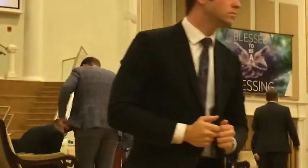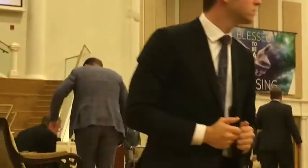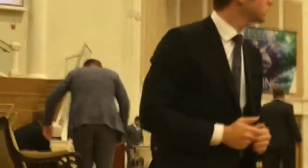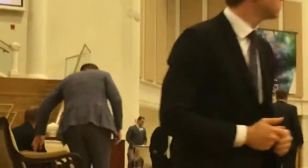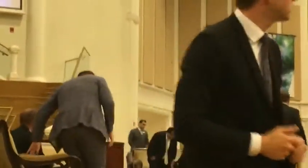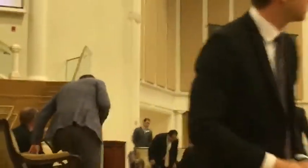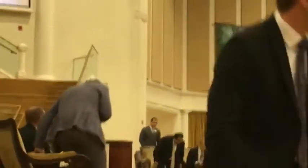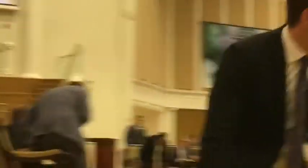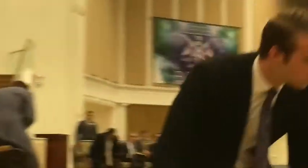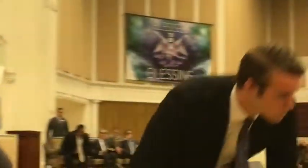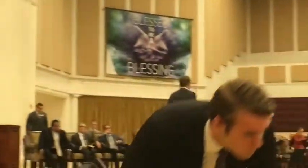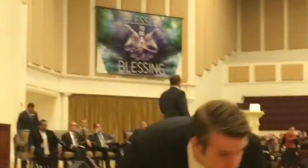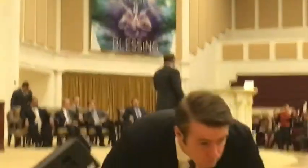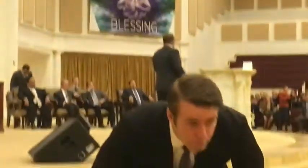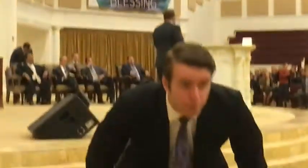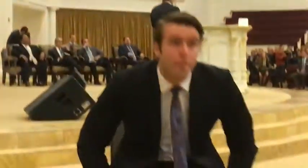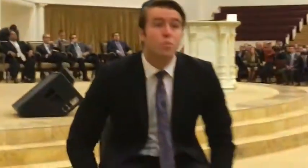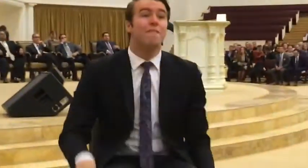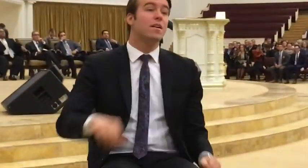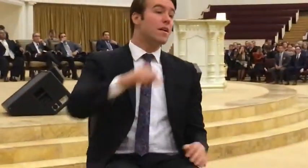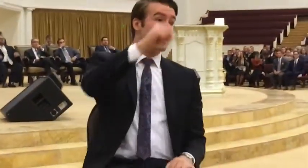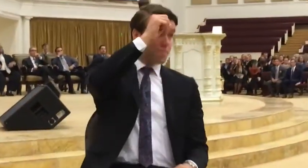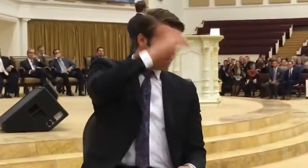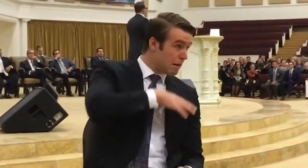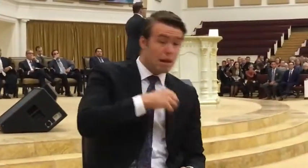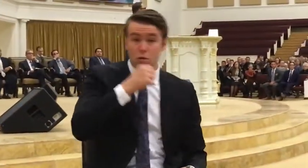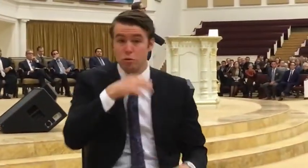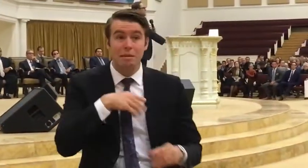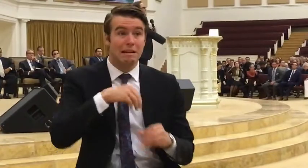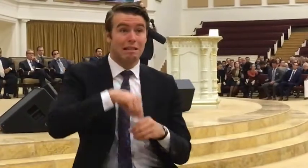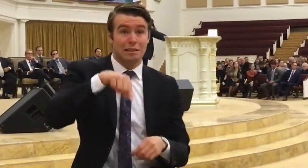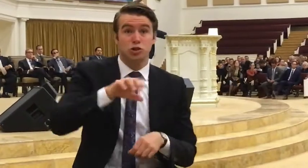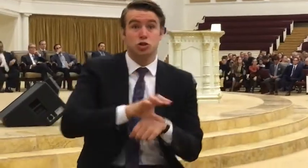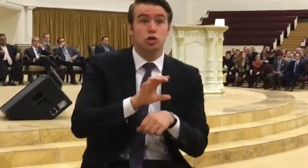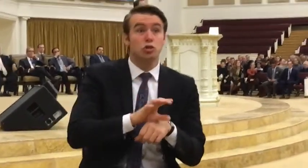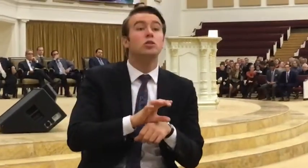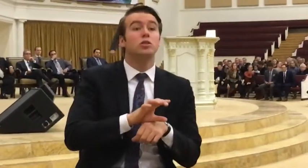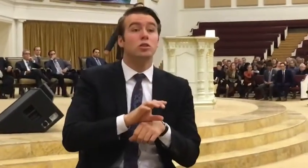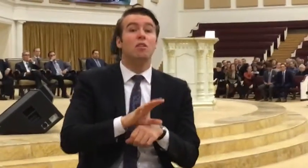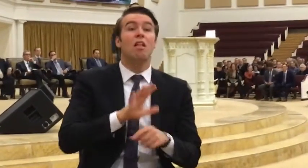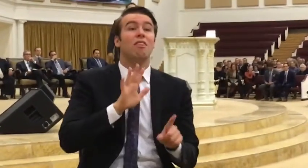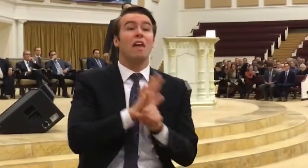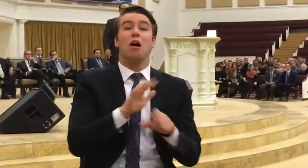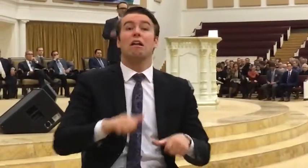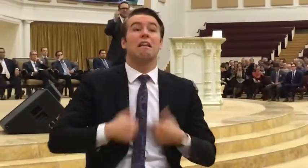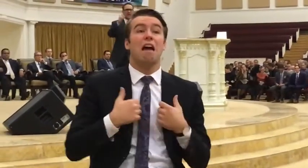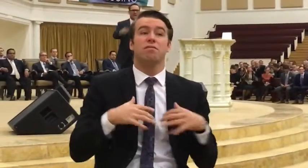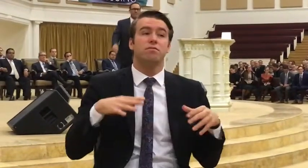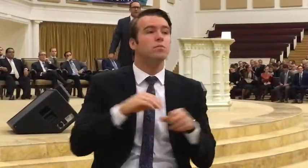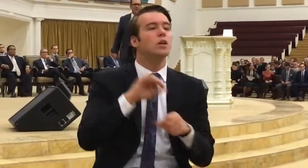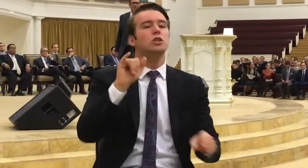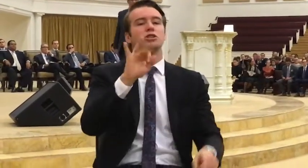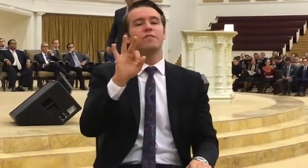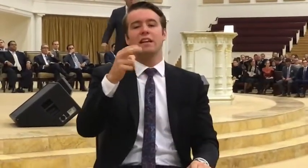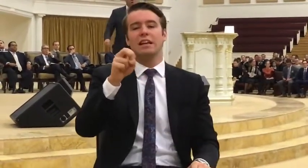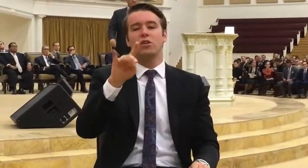hand. We got men and women in this church that have given their life to careers. Jeff Hendricks, stand